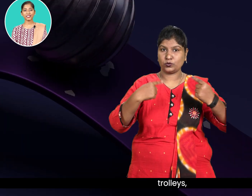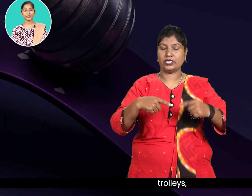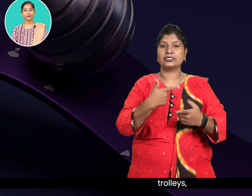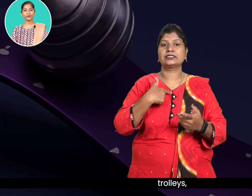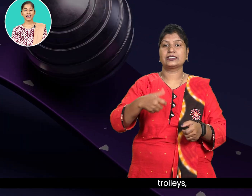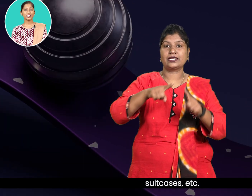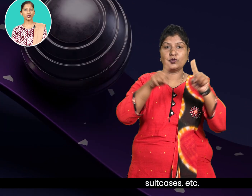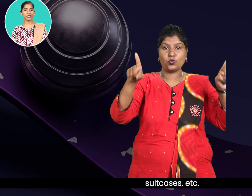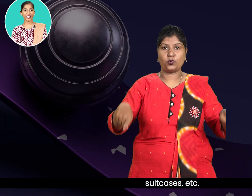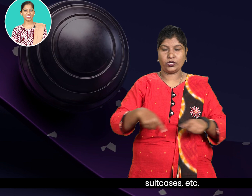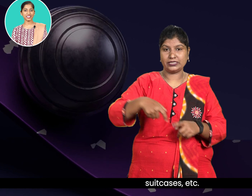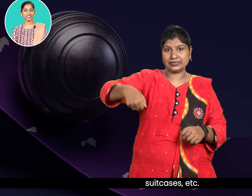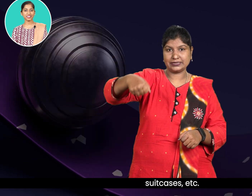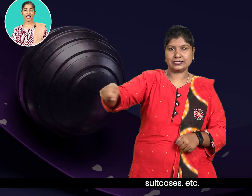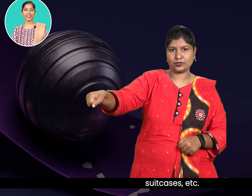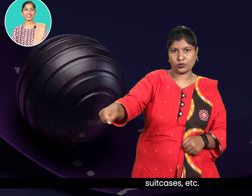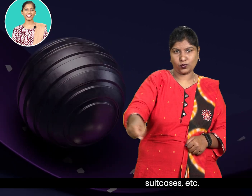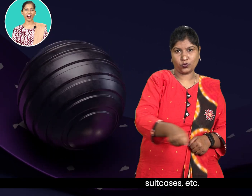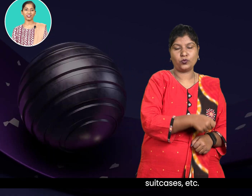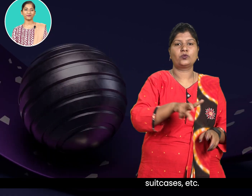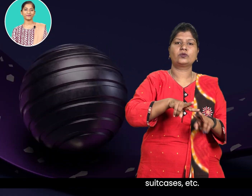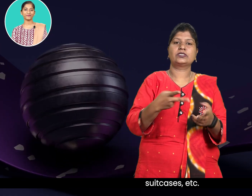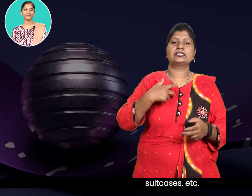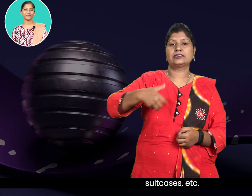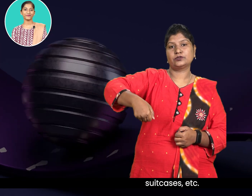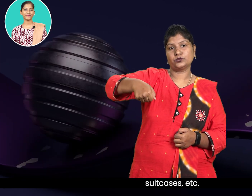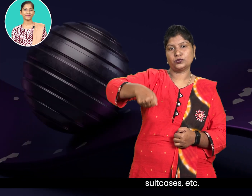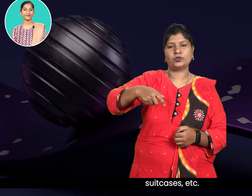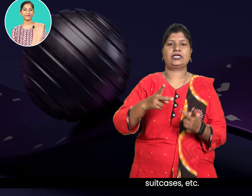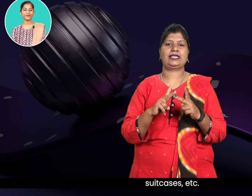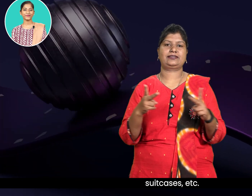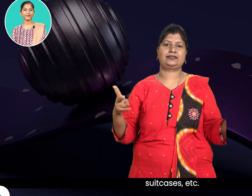trolleys, suitcases, etc.